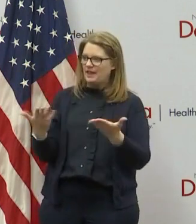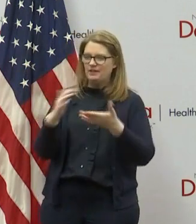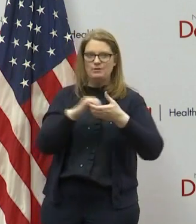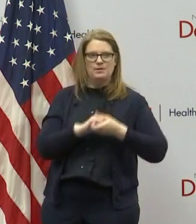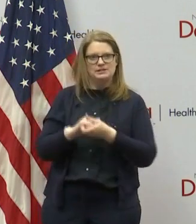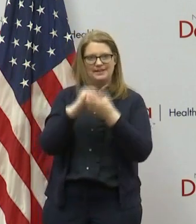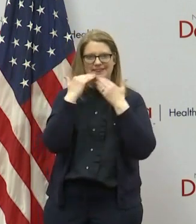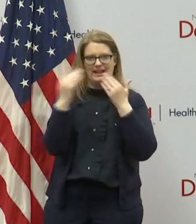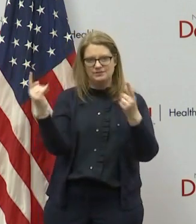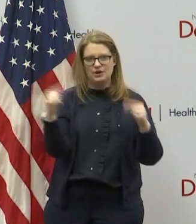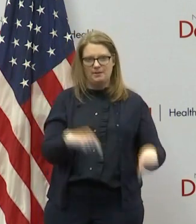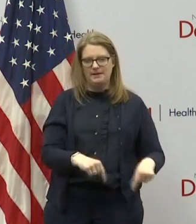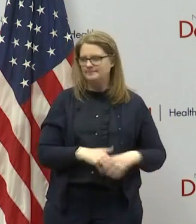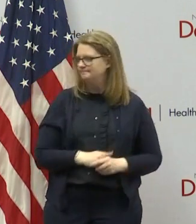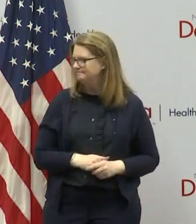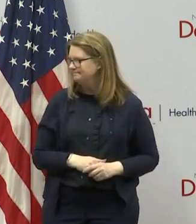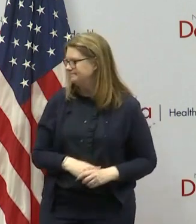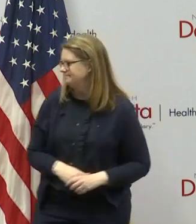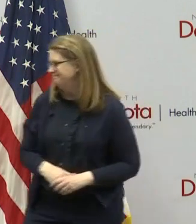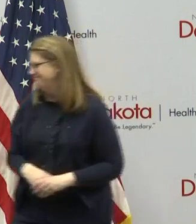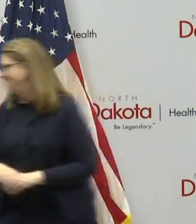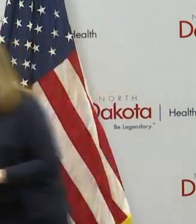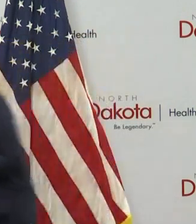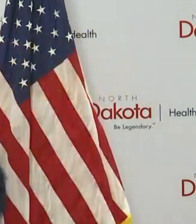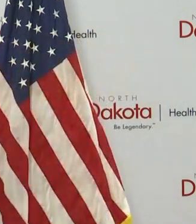Thanks for being here today.